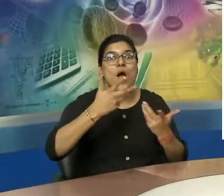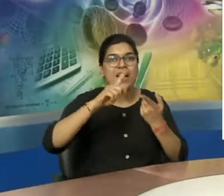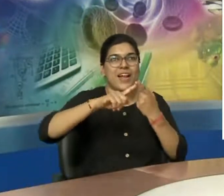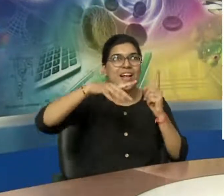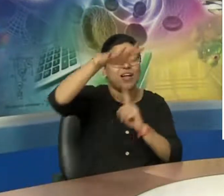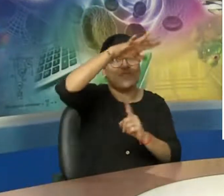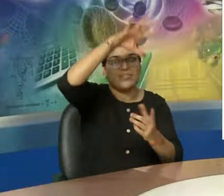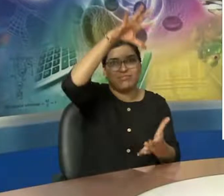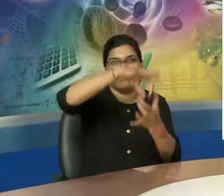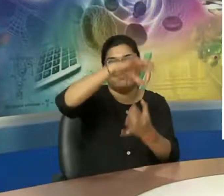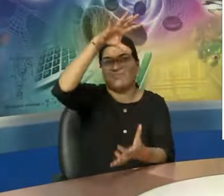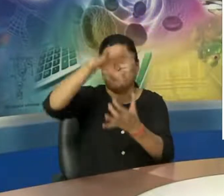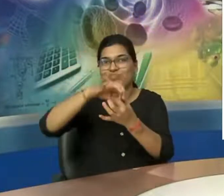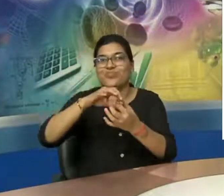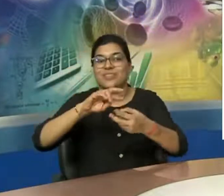some reasons.